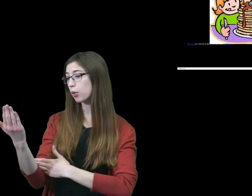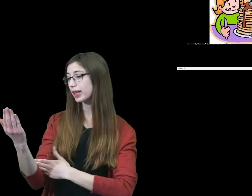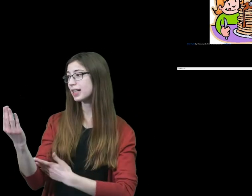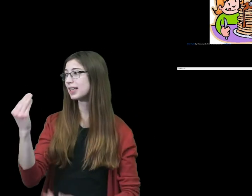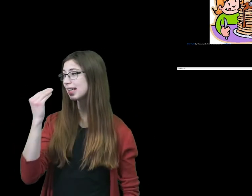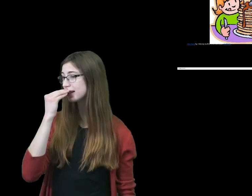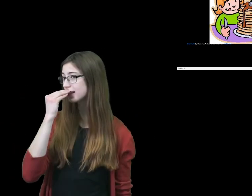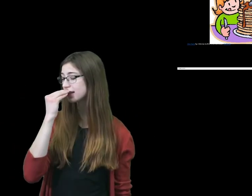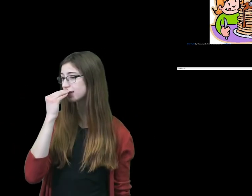morning, eat.